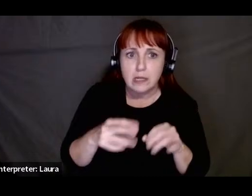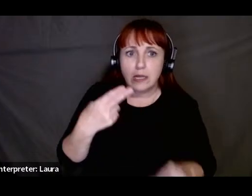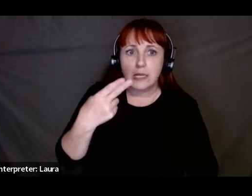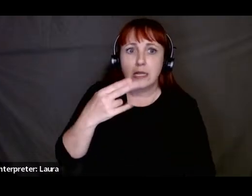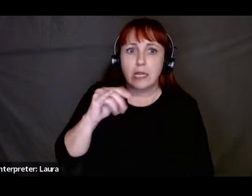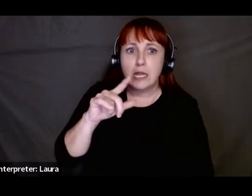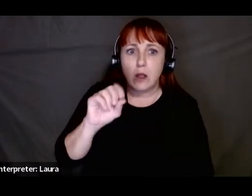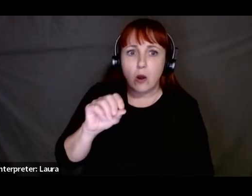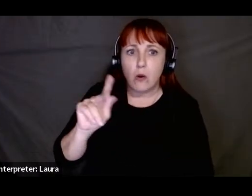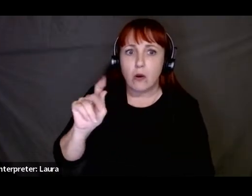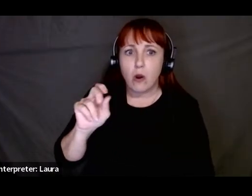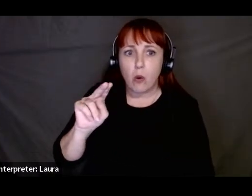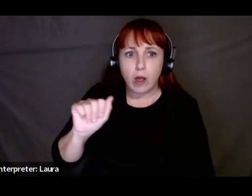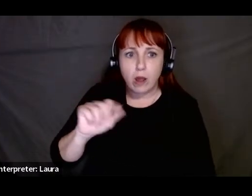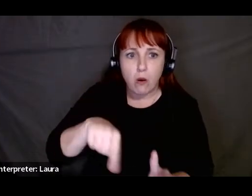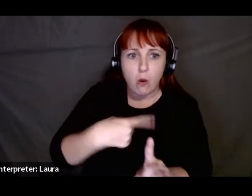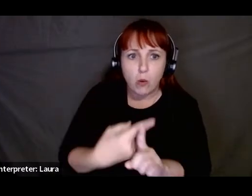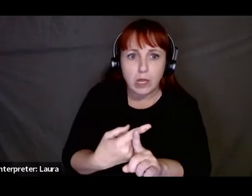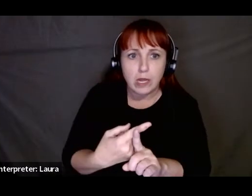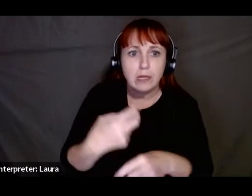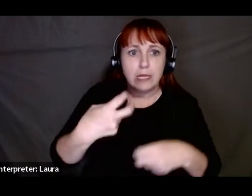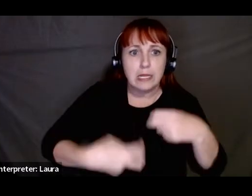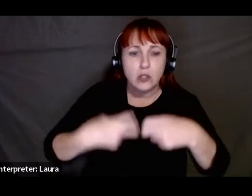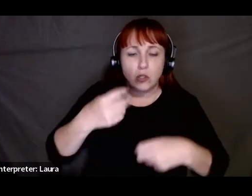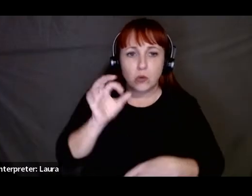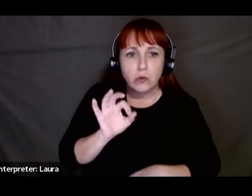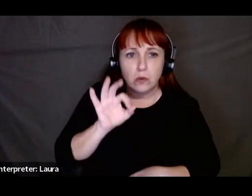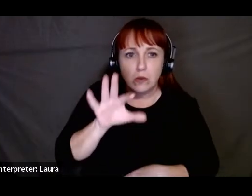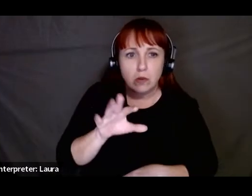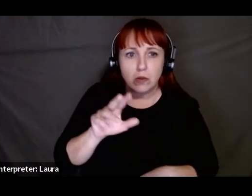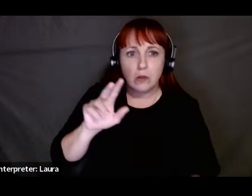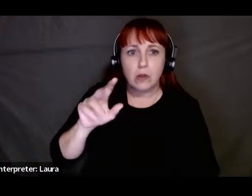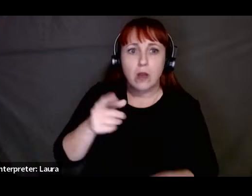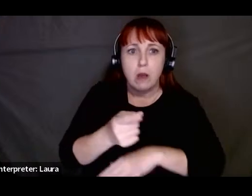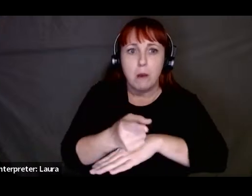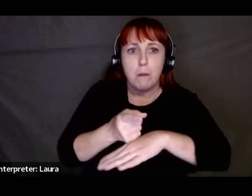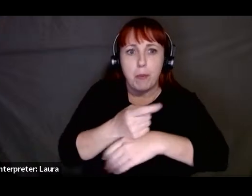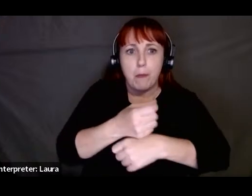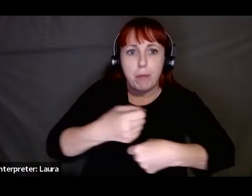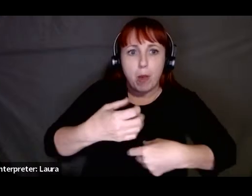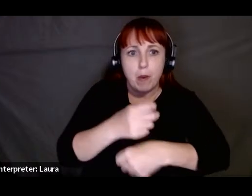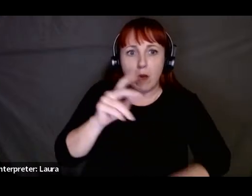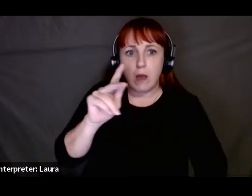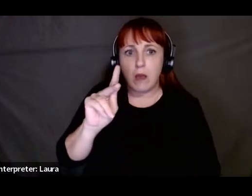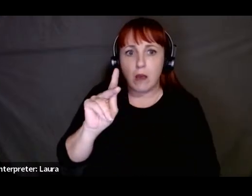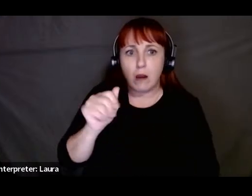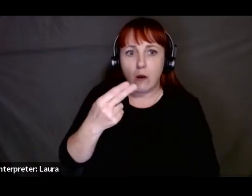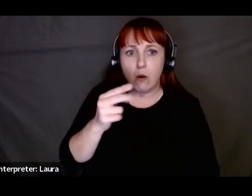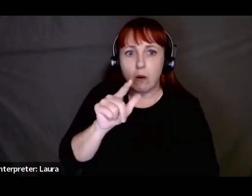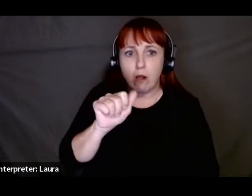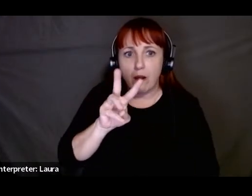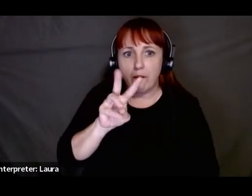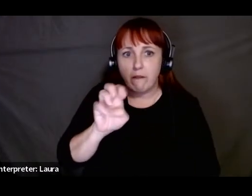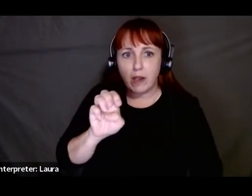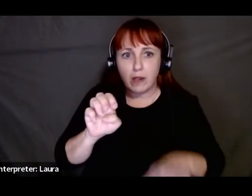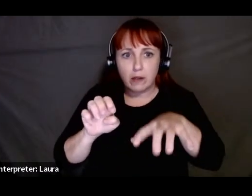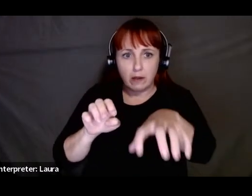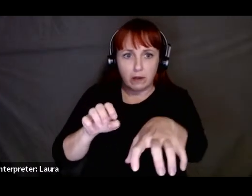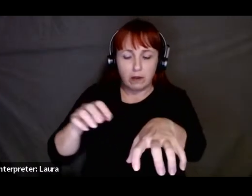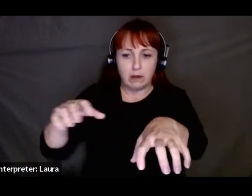Kona. And that's kind of the issue. Once upon a time, Kohoʻolawe was that island between Hawaii and